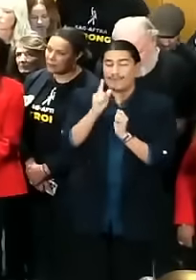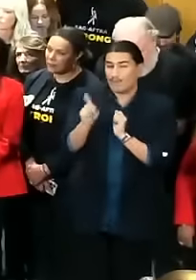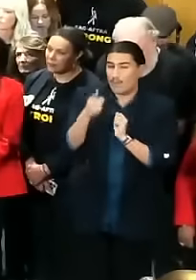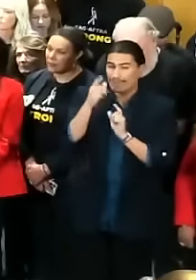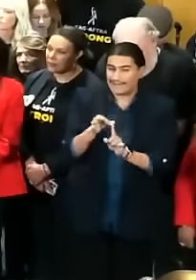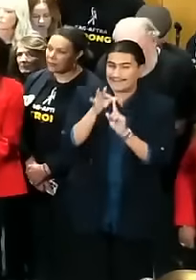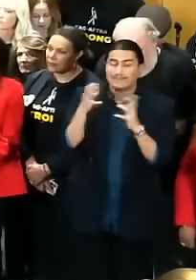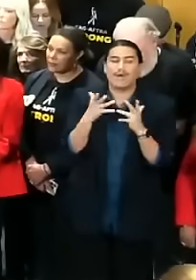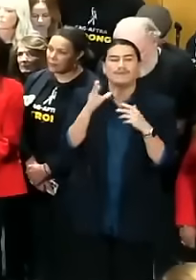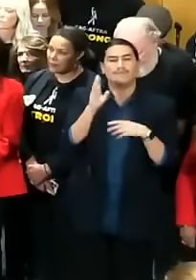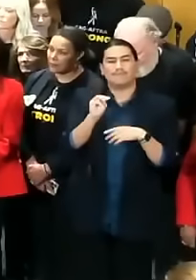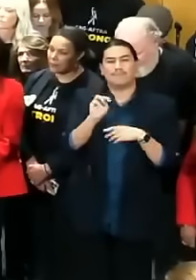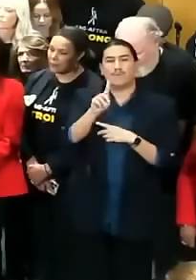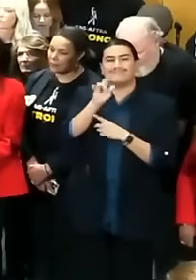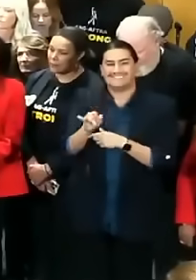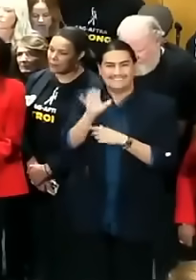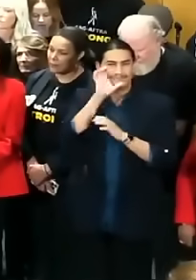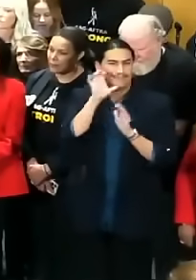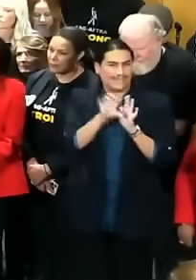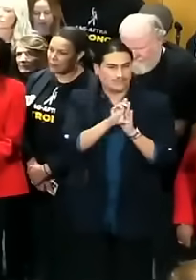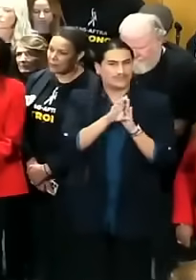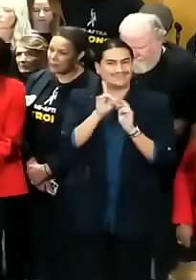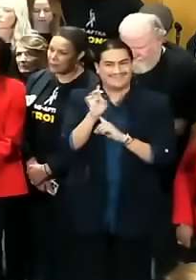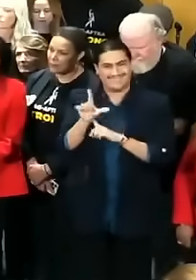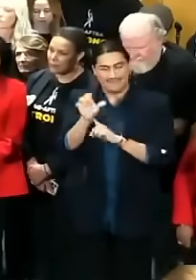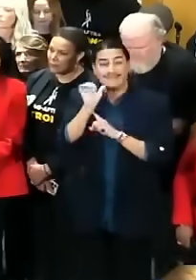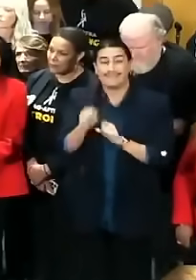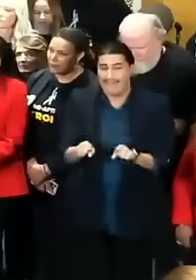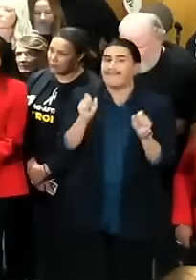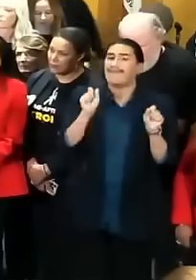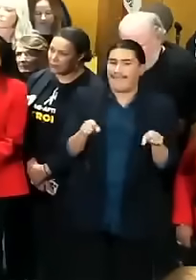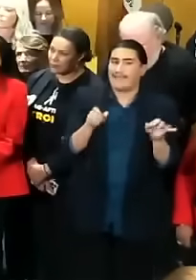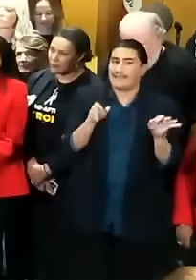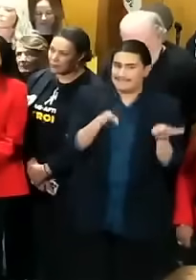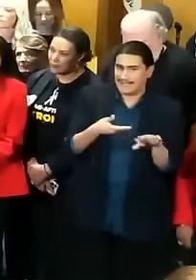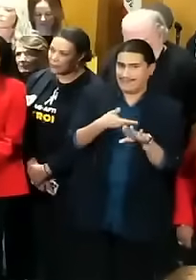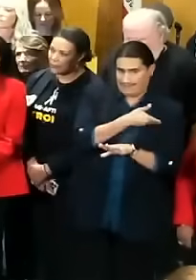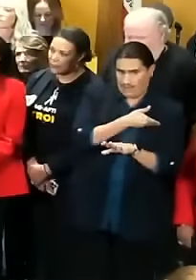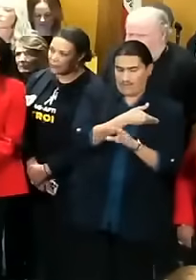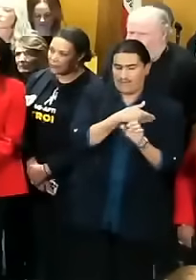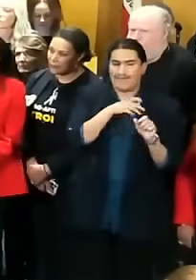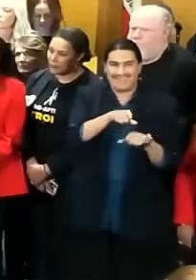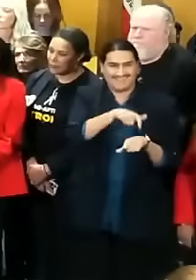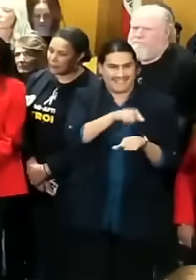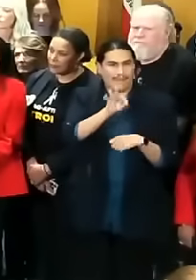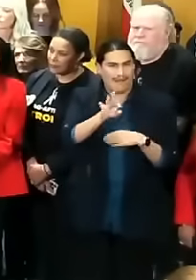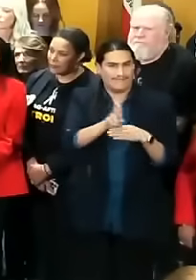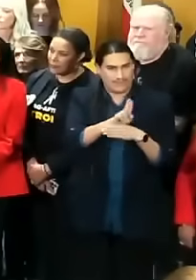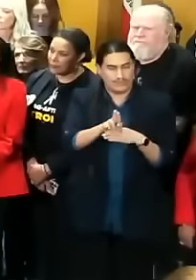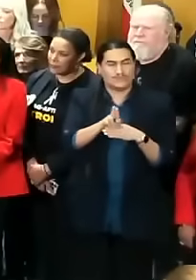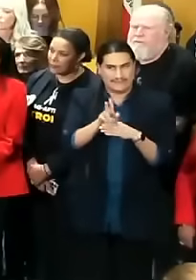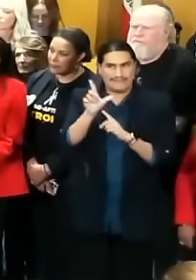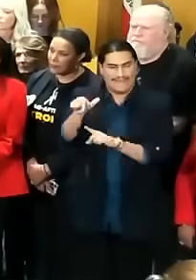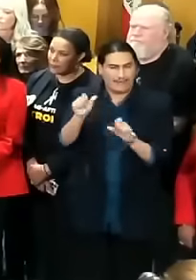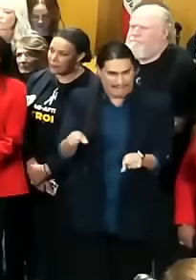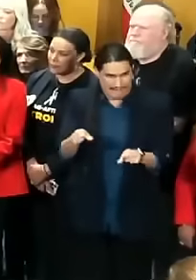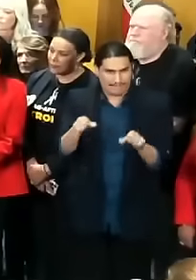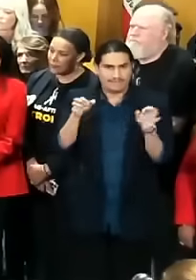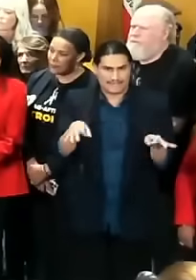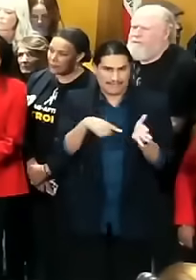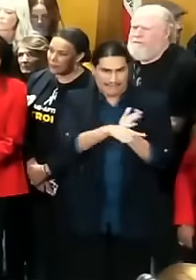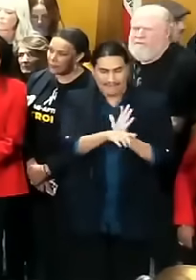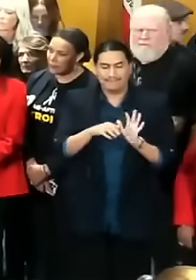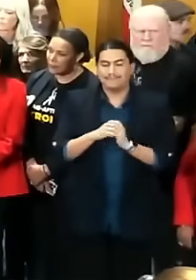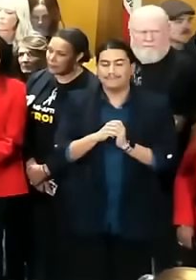of multi-picture deals, that consent can't be obtained at the front end. It has to be obtained at the time of use. Also, I want to note when we talk